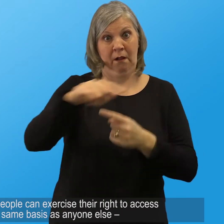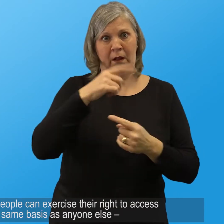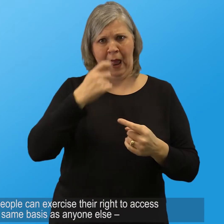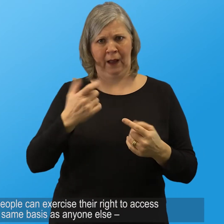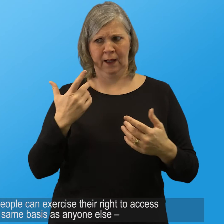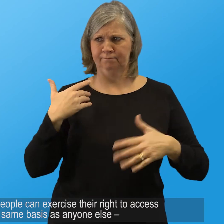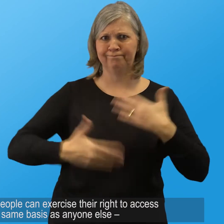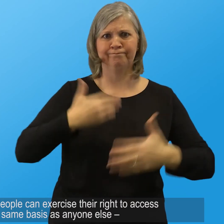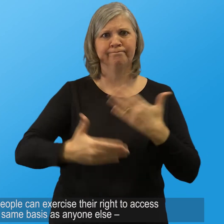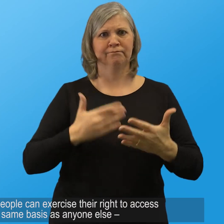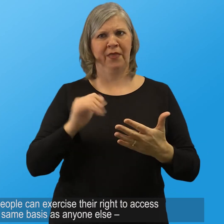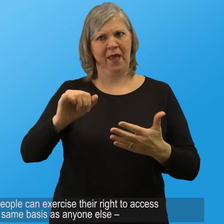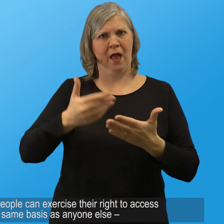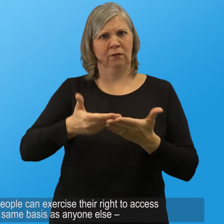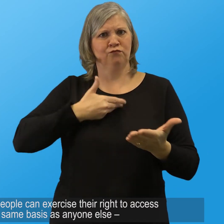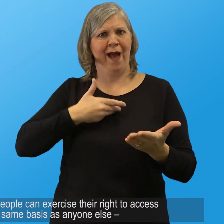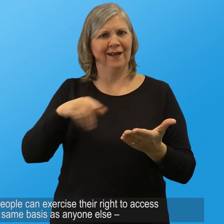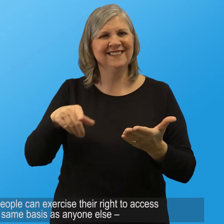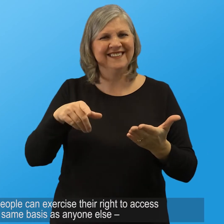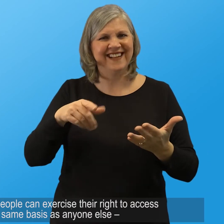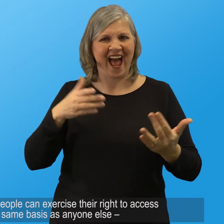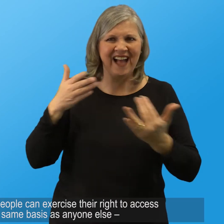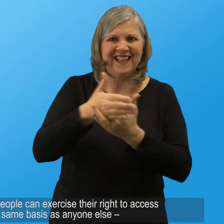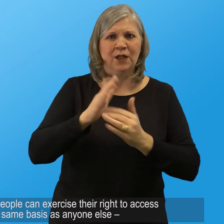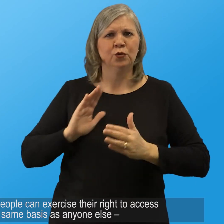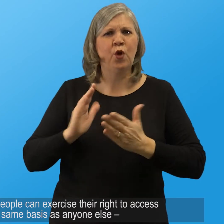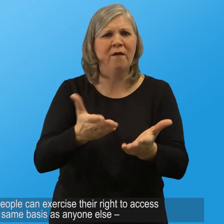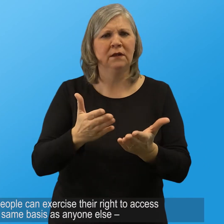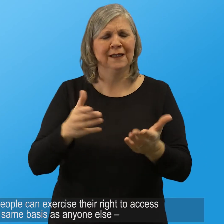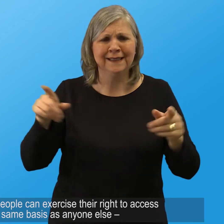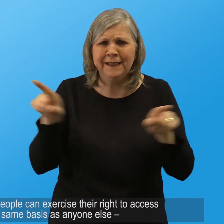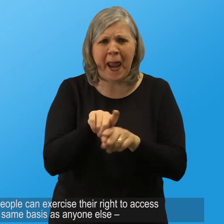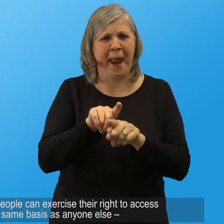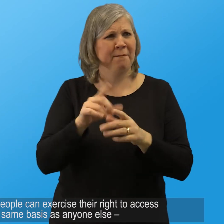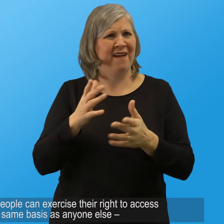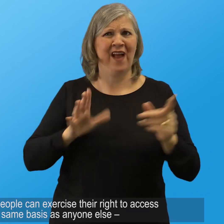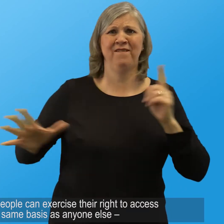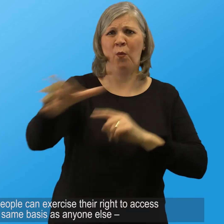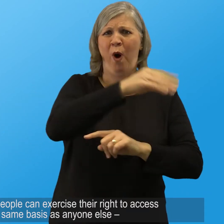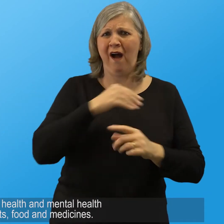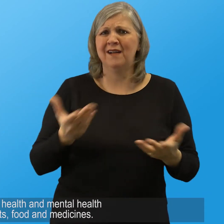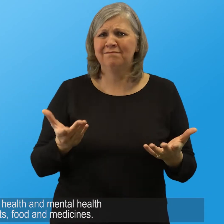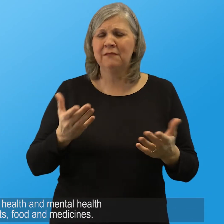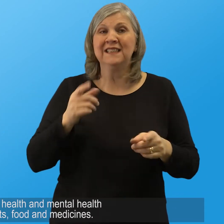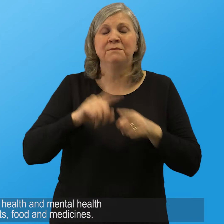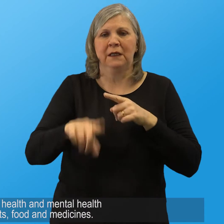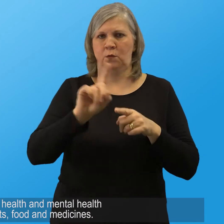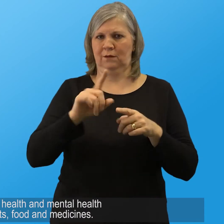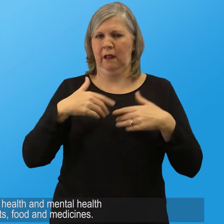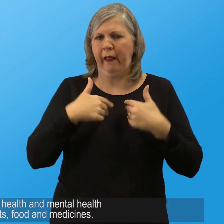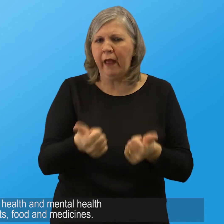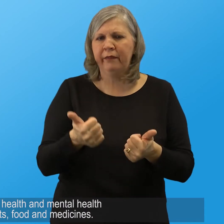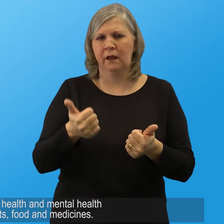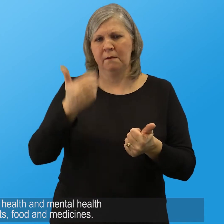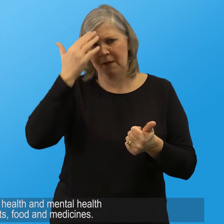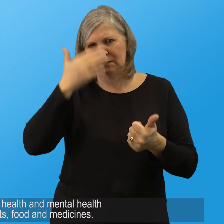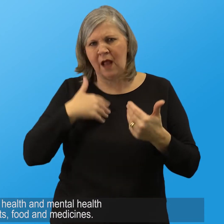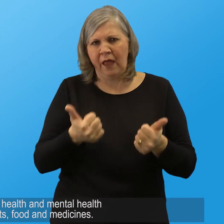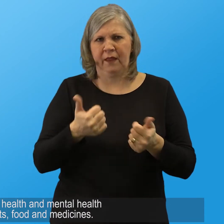can exercise their right to access services on the same basis as anyone else, particularly health and mental health